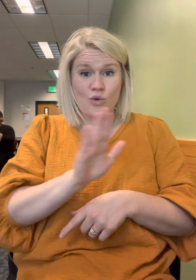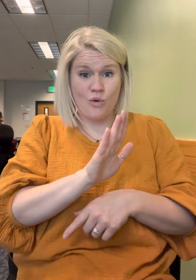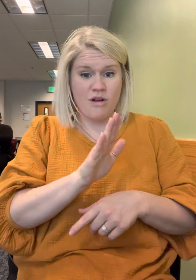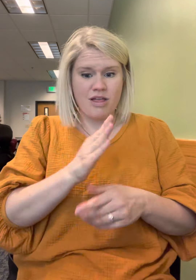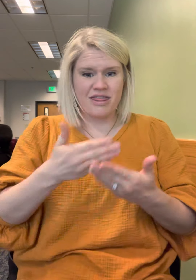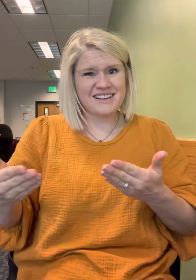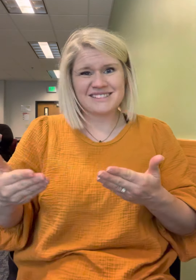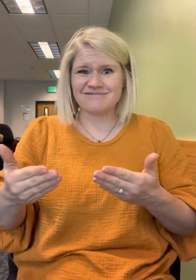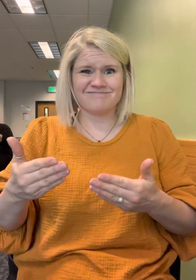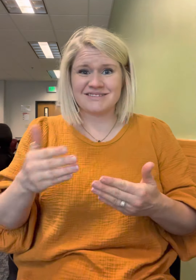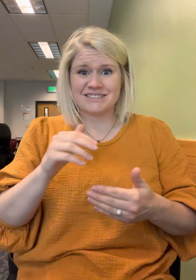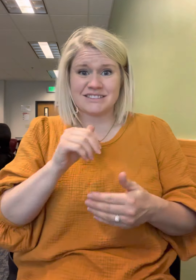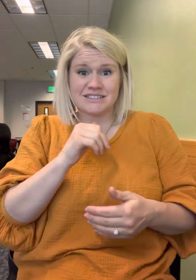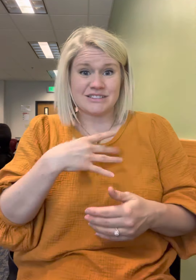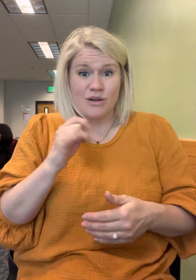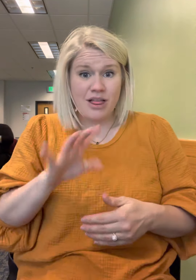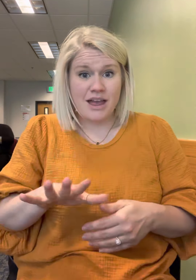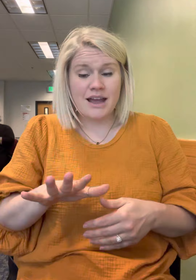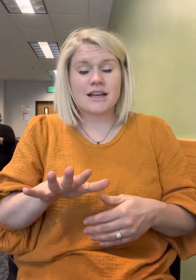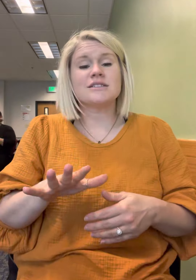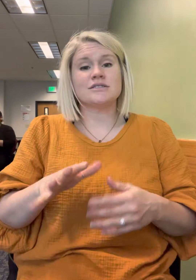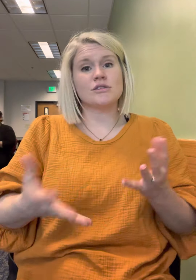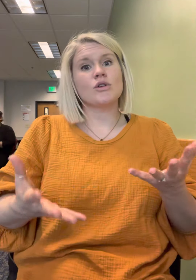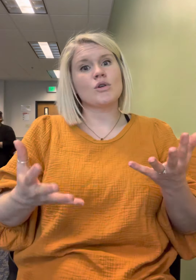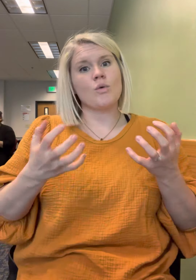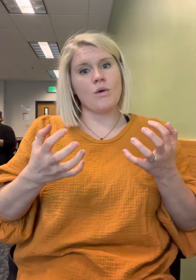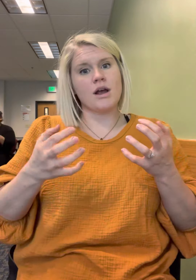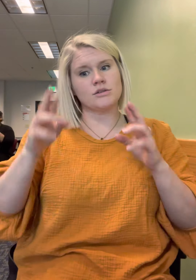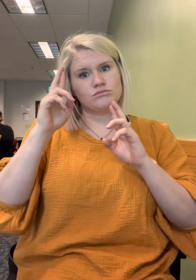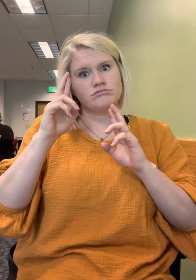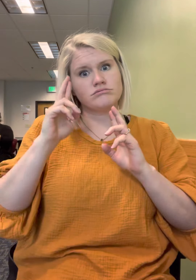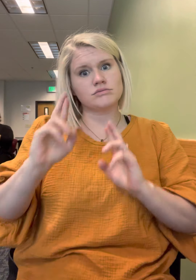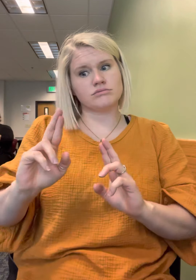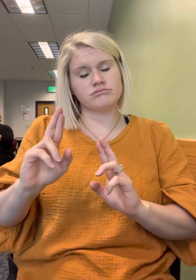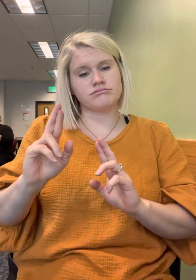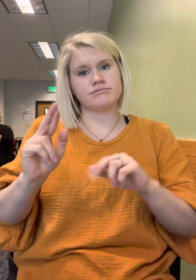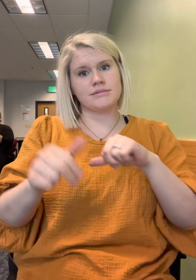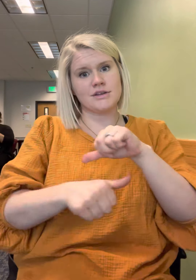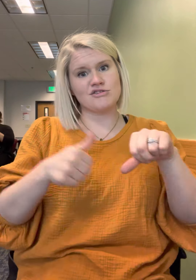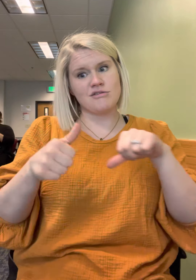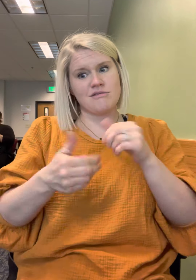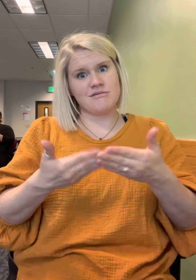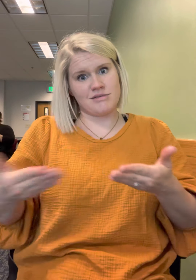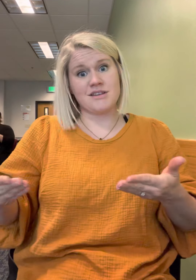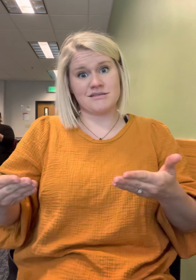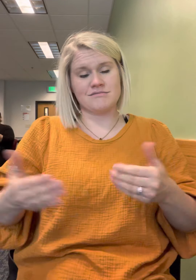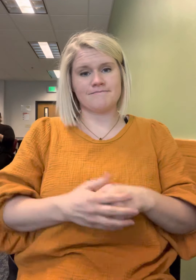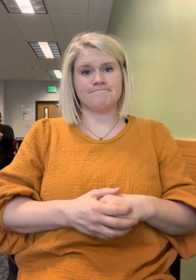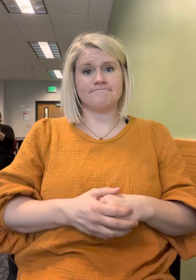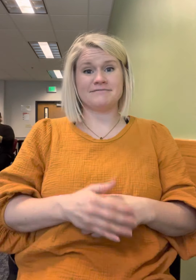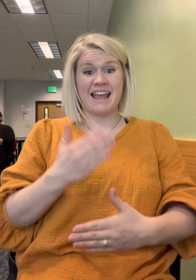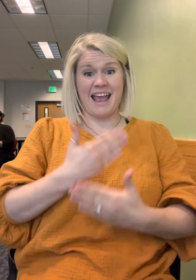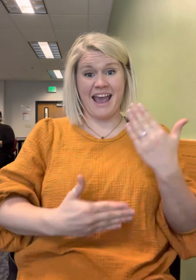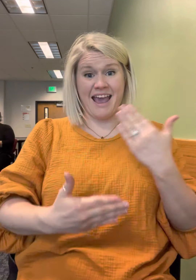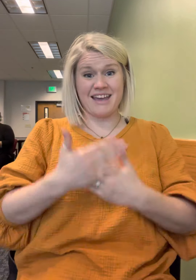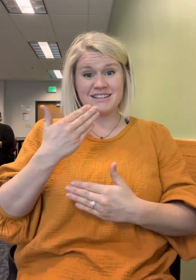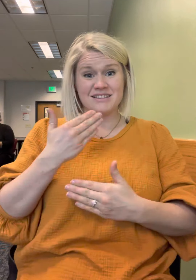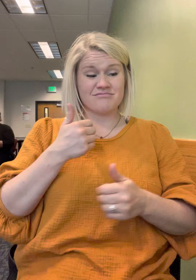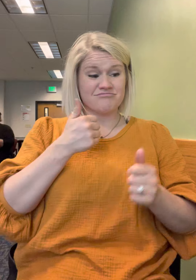that same consideration for one another. Hands to yourself is a good rule, isn't it? Don't touch anything that belongs